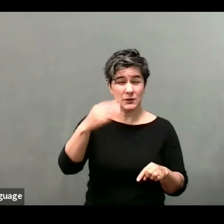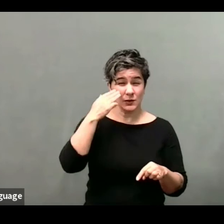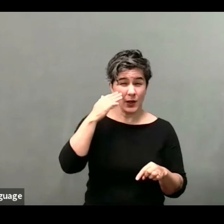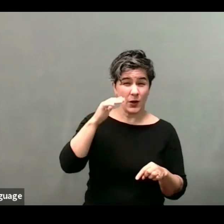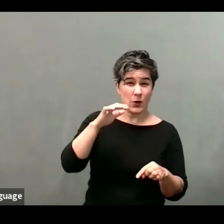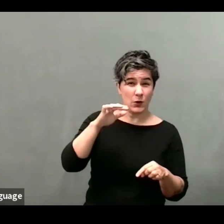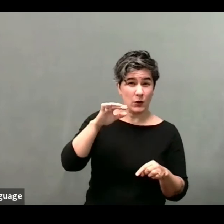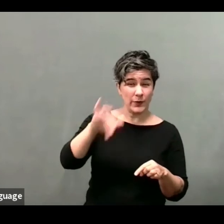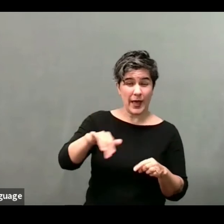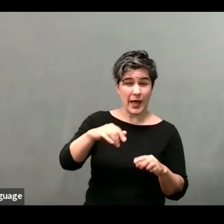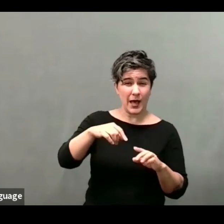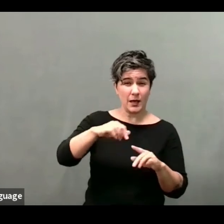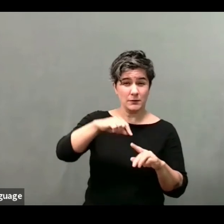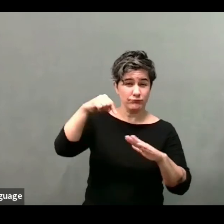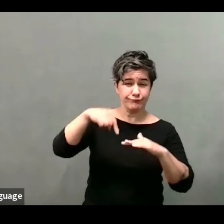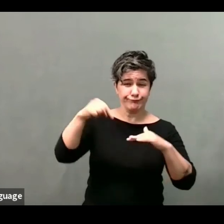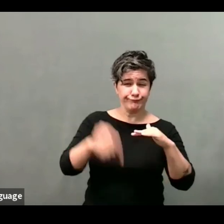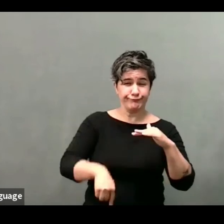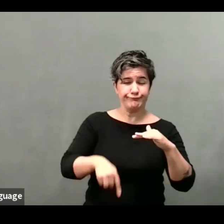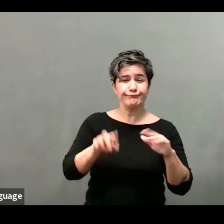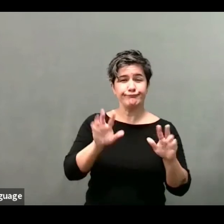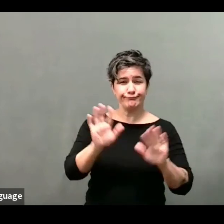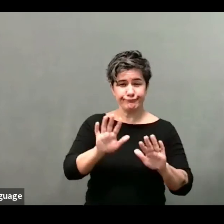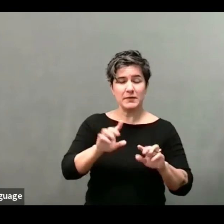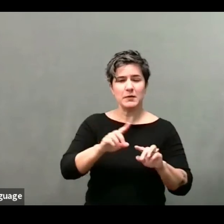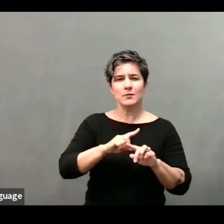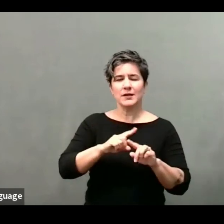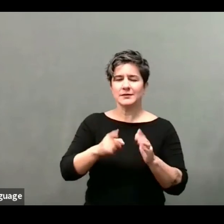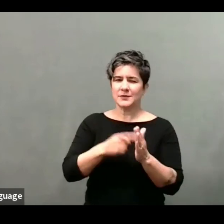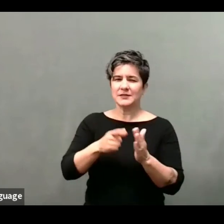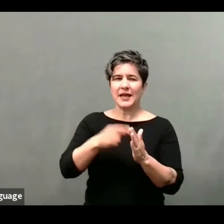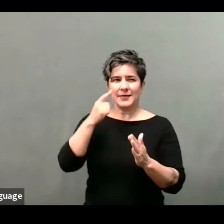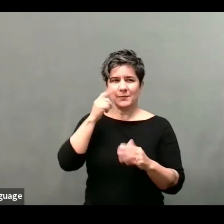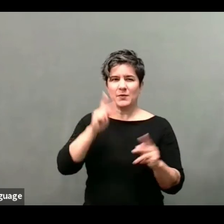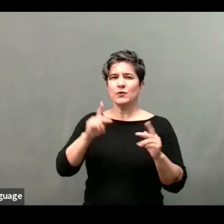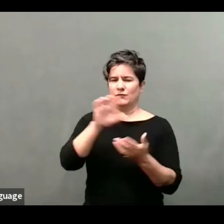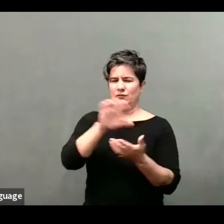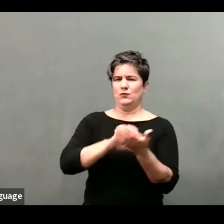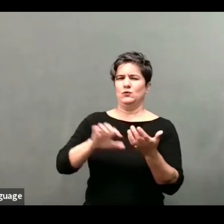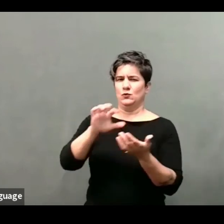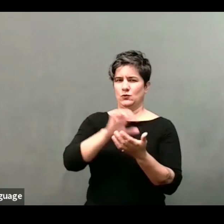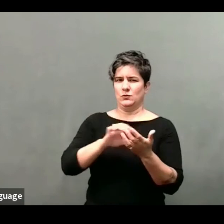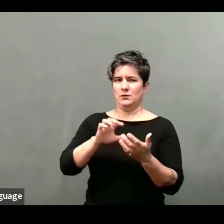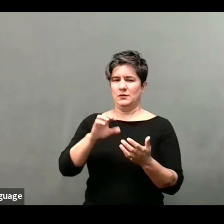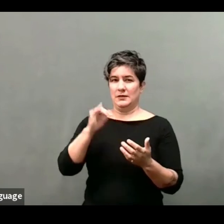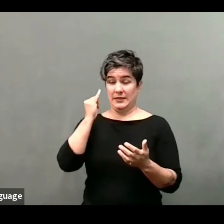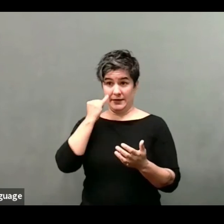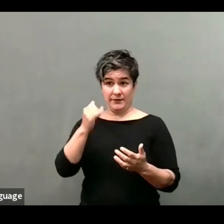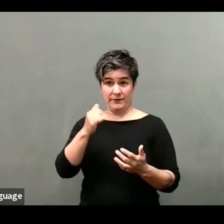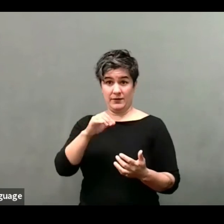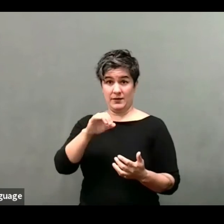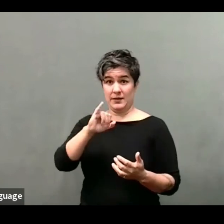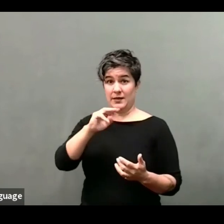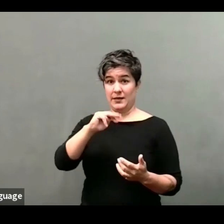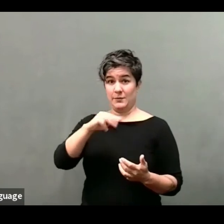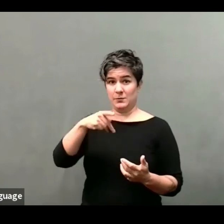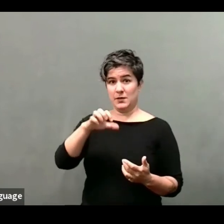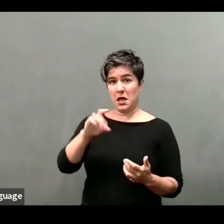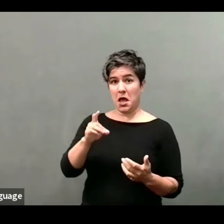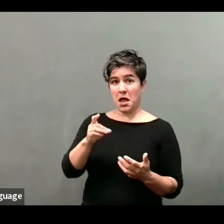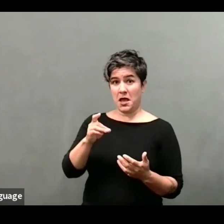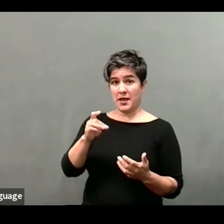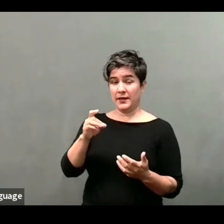and bolts of that, but just because sometimes I've seen confusion between whether implied consent applies